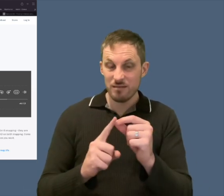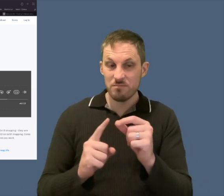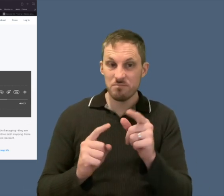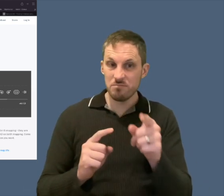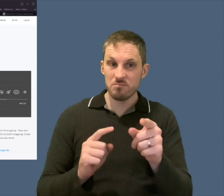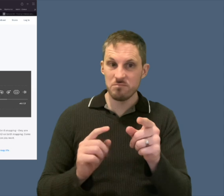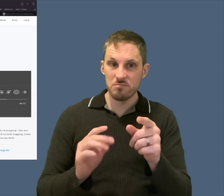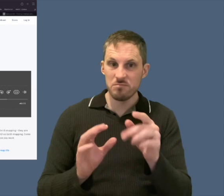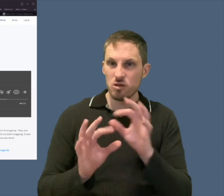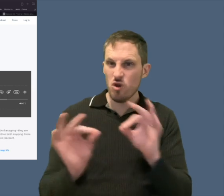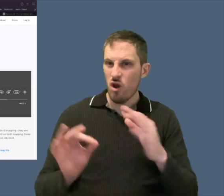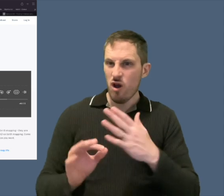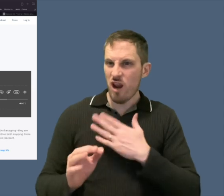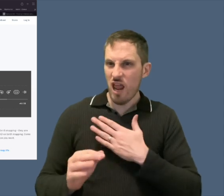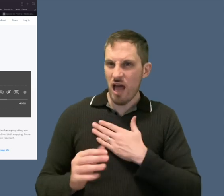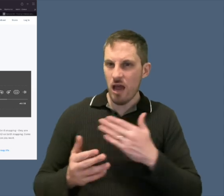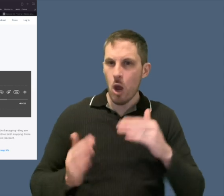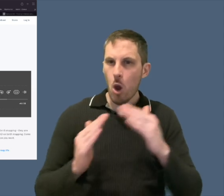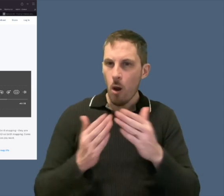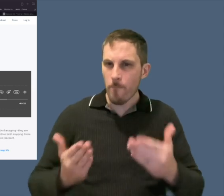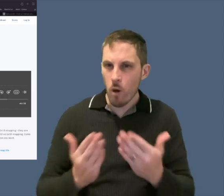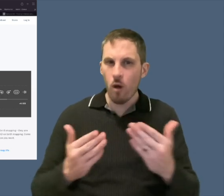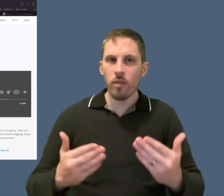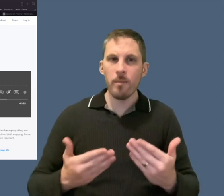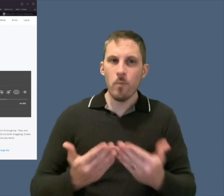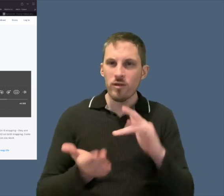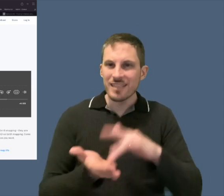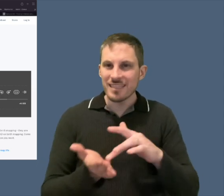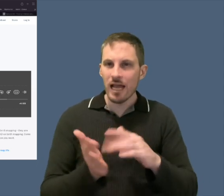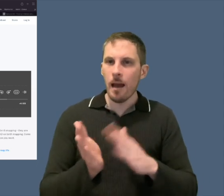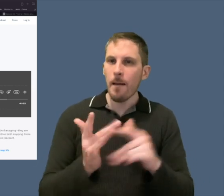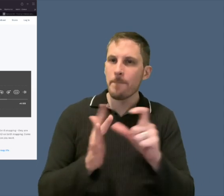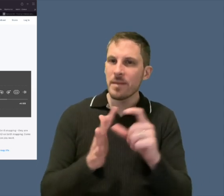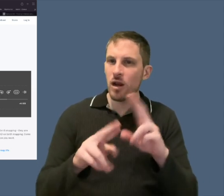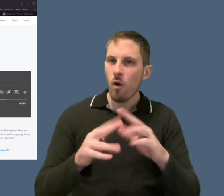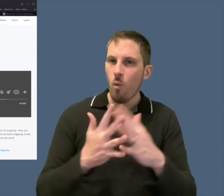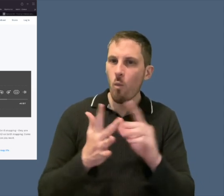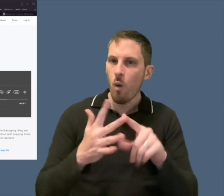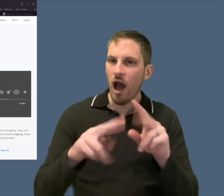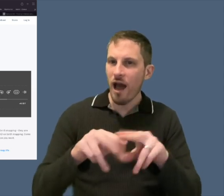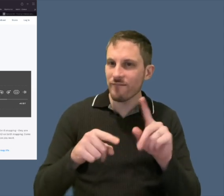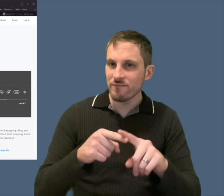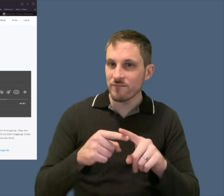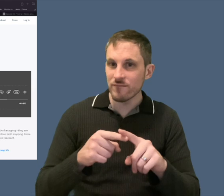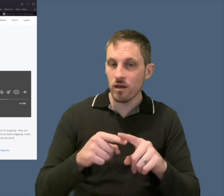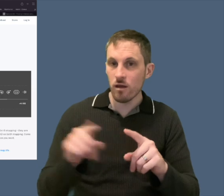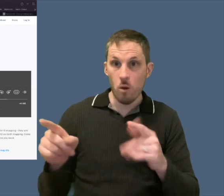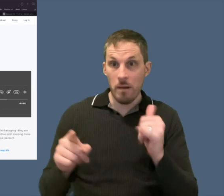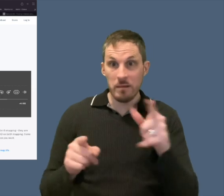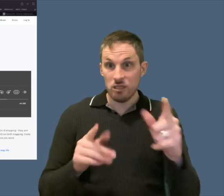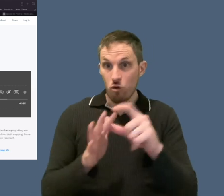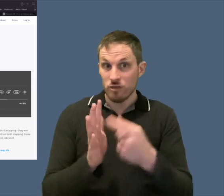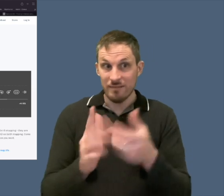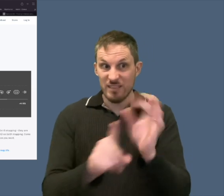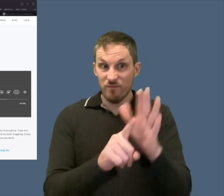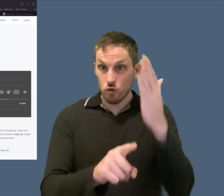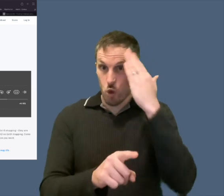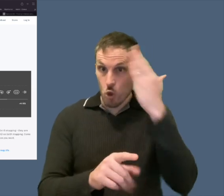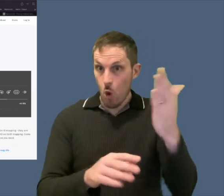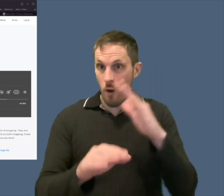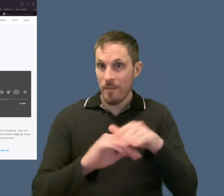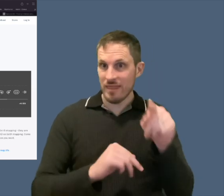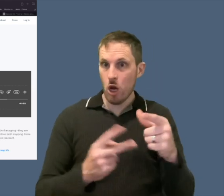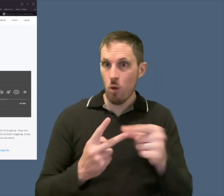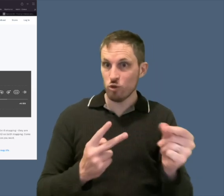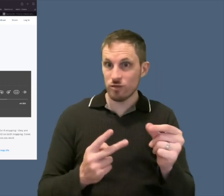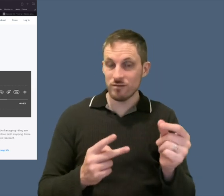like home birth or the birth centre or midwives, you're going to be directed or to know about it. Because or know often about it. They may